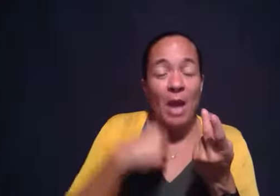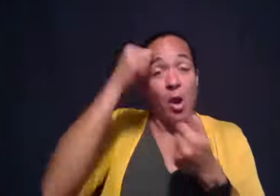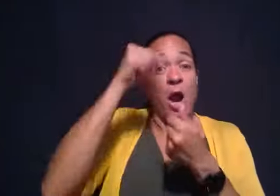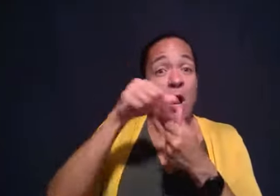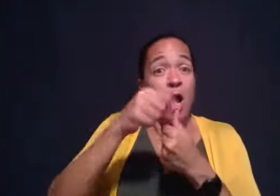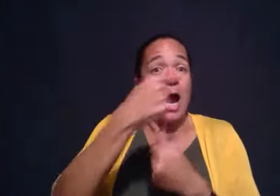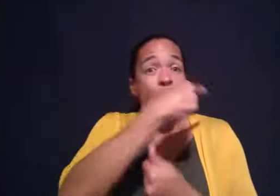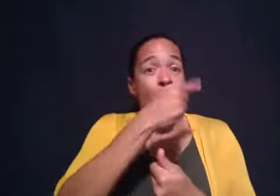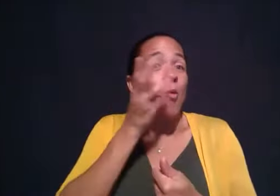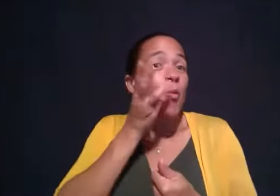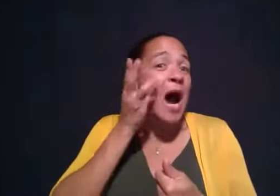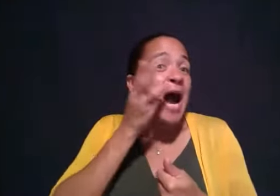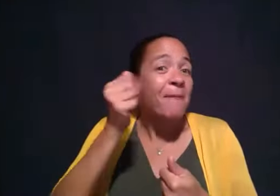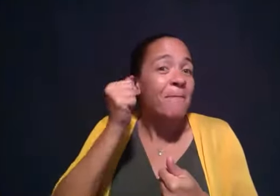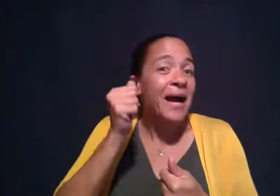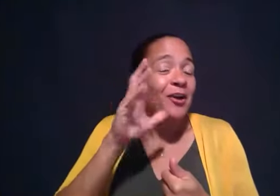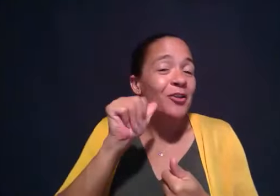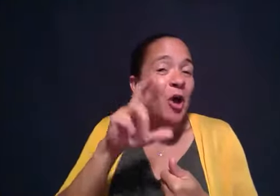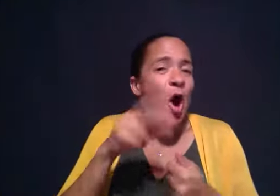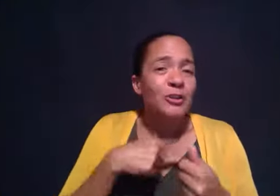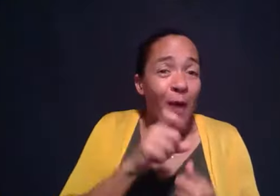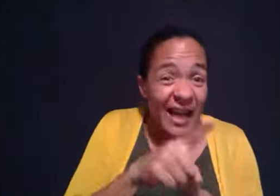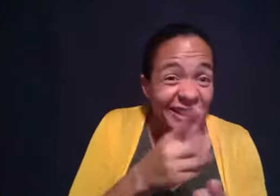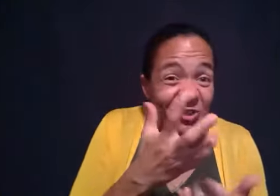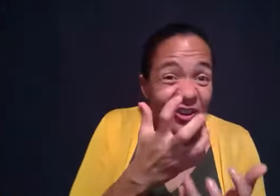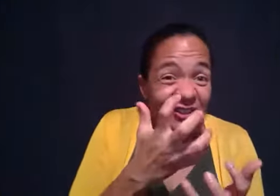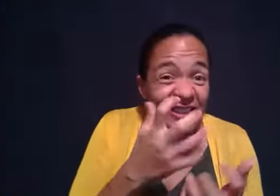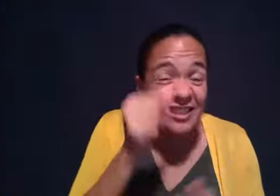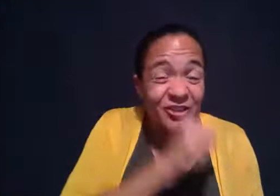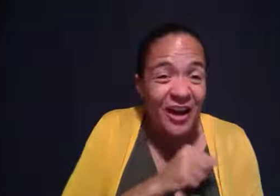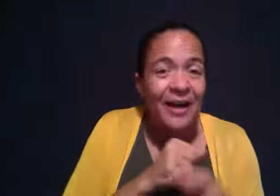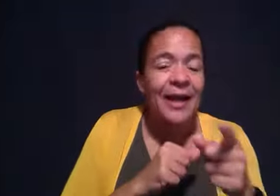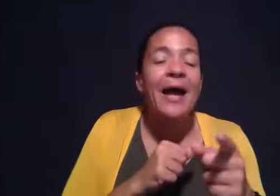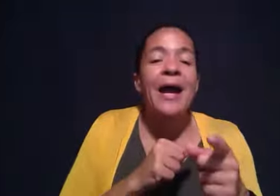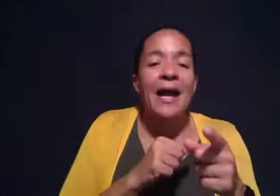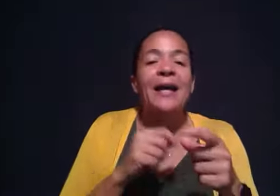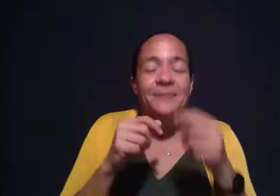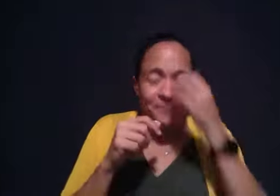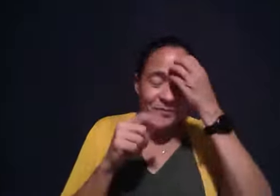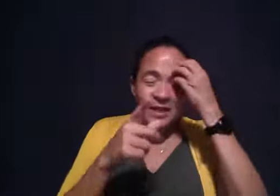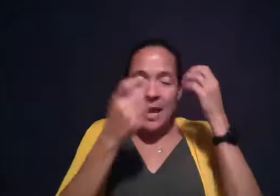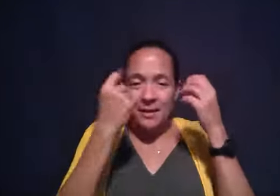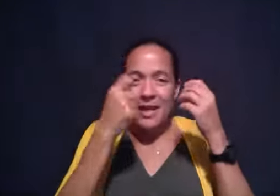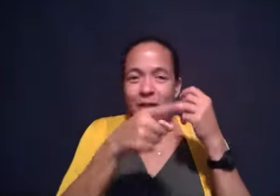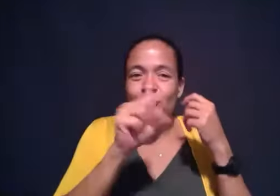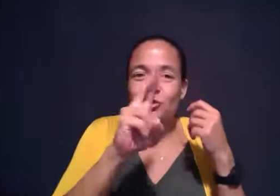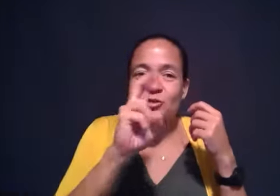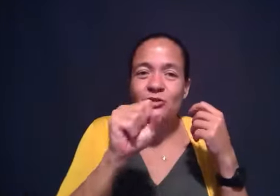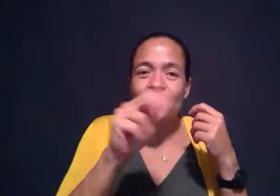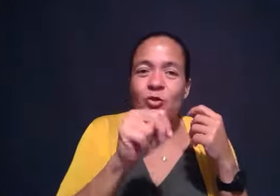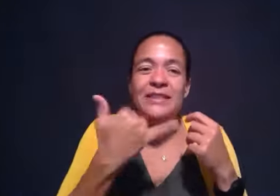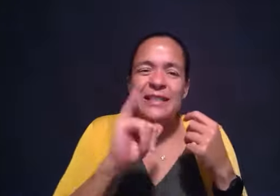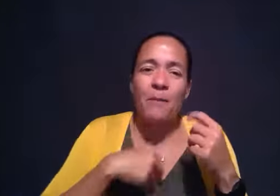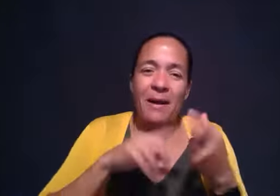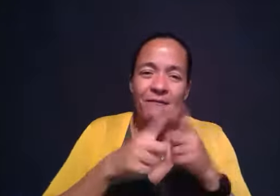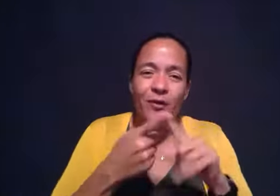tiny little drill teamy girl. She's still my friend today, one of the nicest women I've ever met, but she's a Susie. You know what I'm saying? Like,